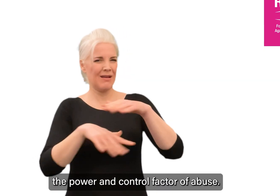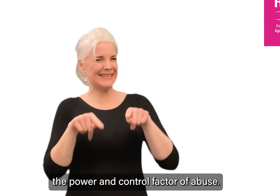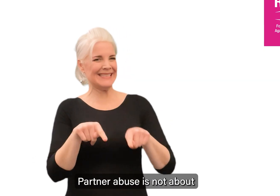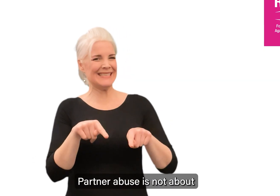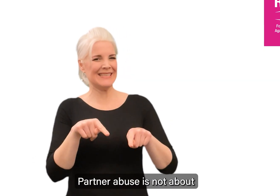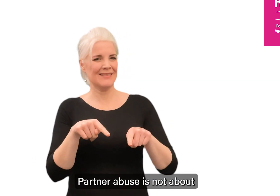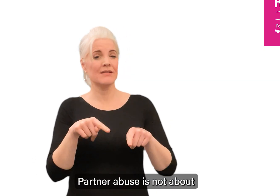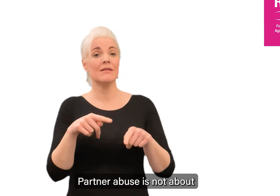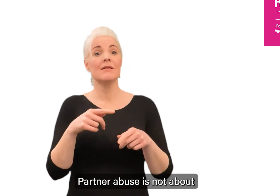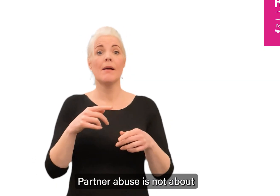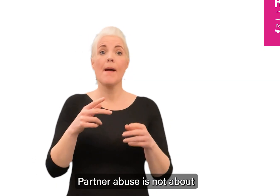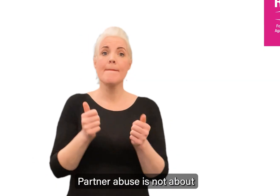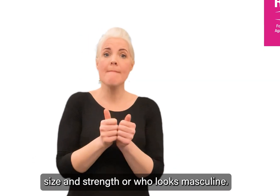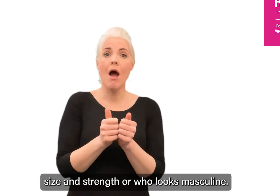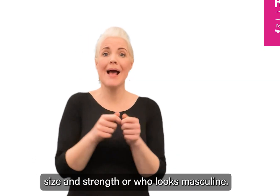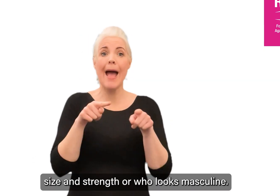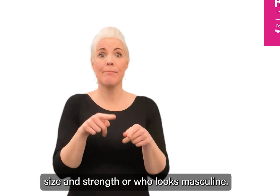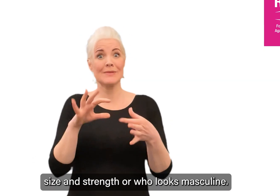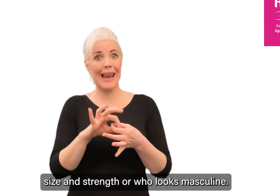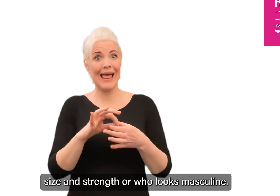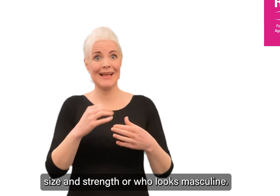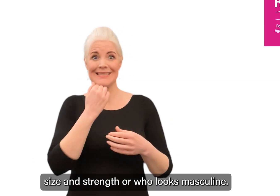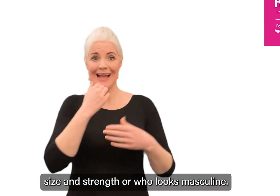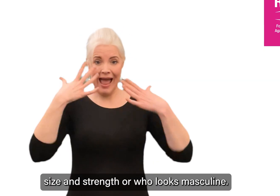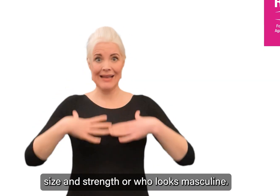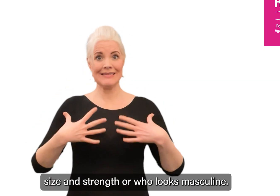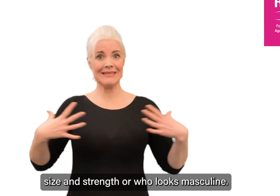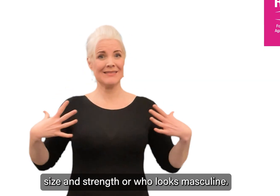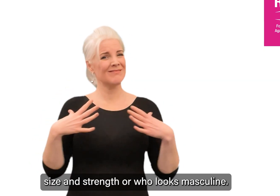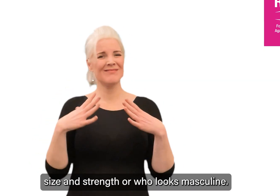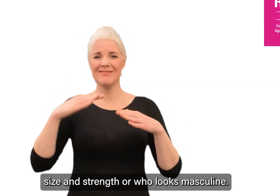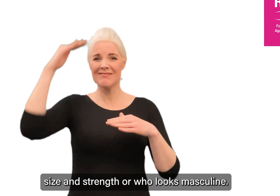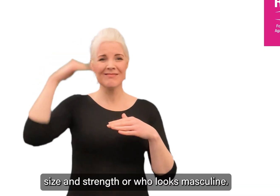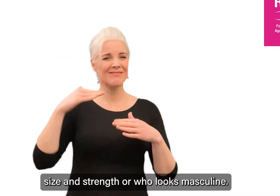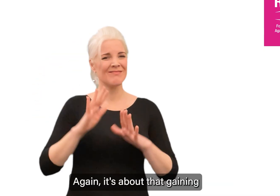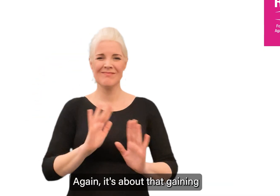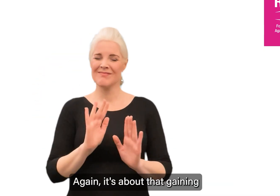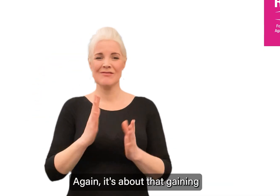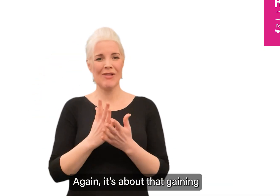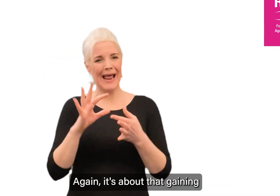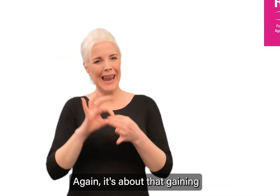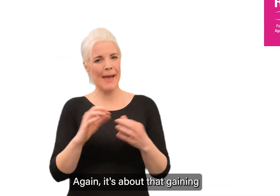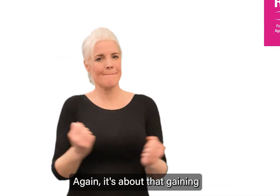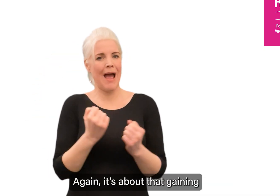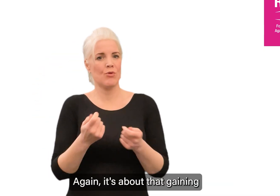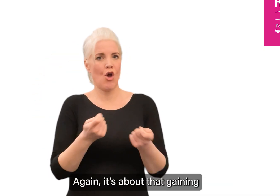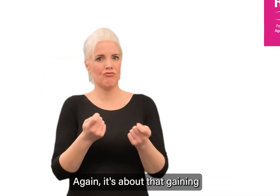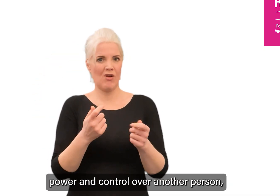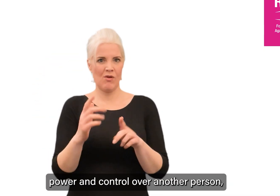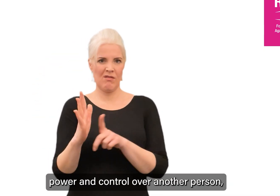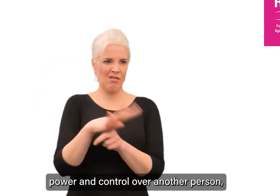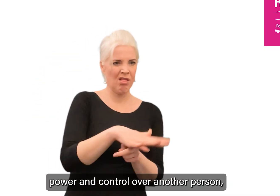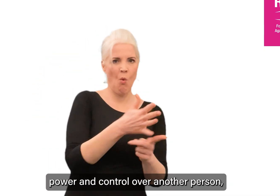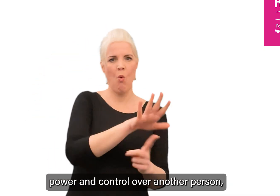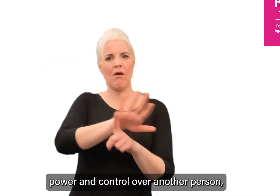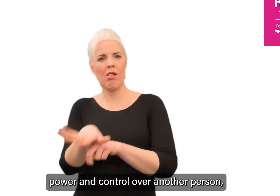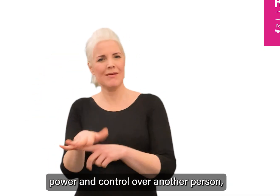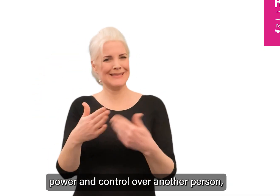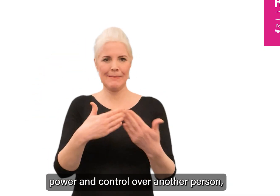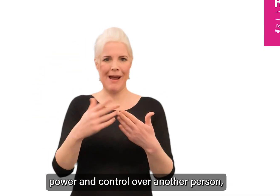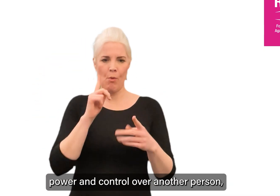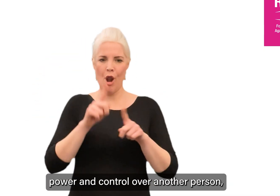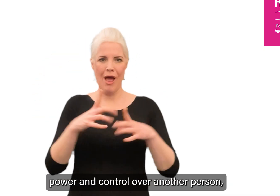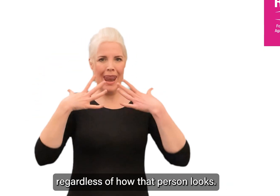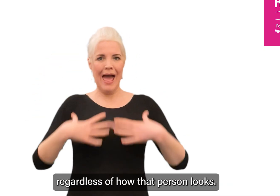abuse. Partner abuse is not about size and strength or who looks masculine. Again, it's about that gaining of power and control over